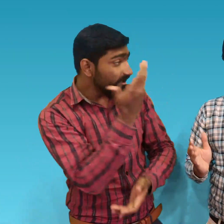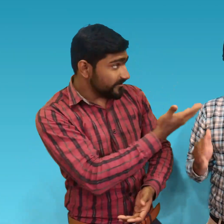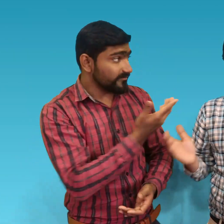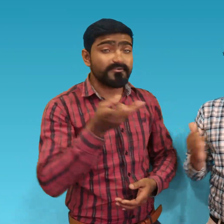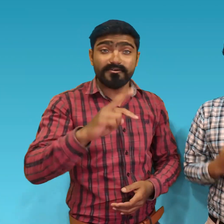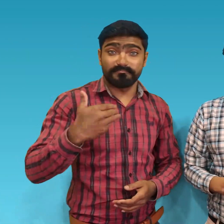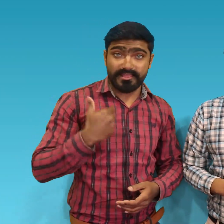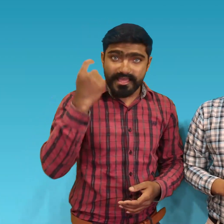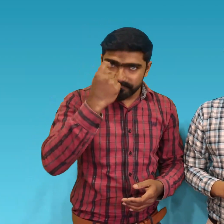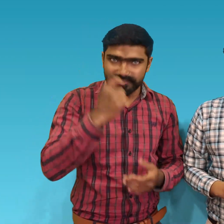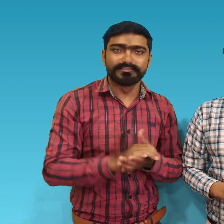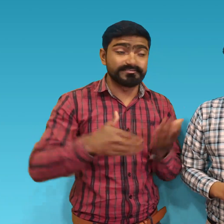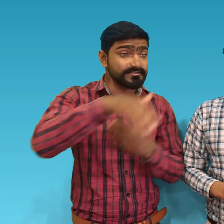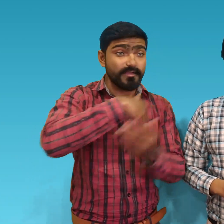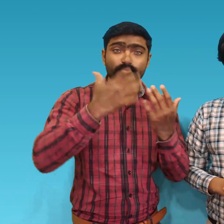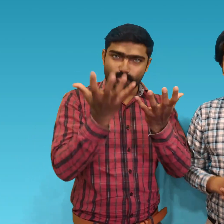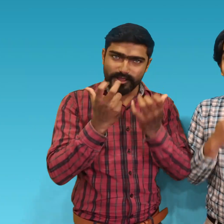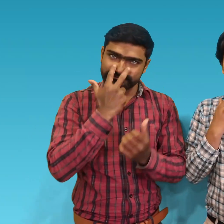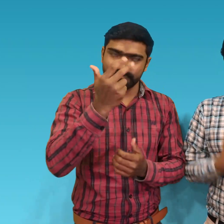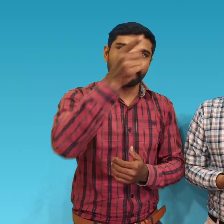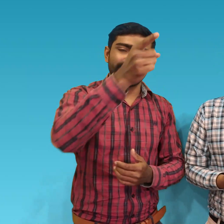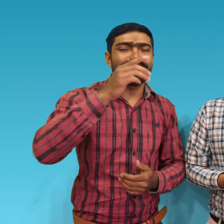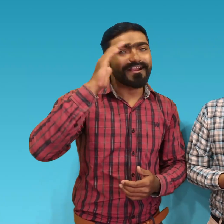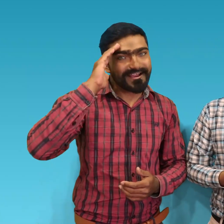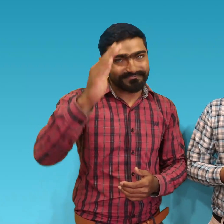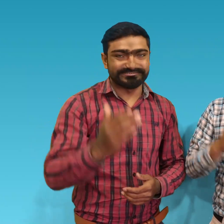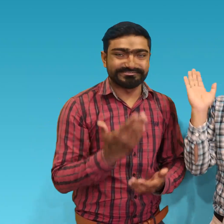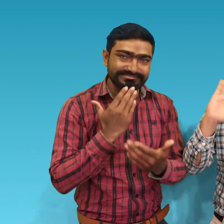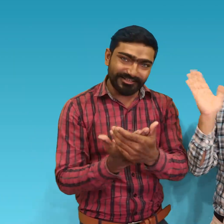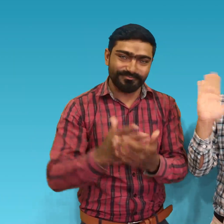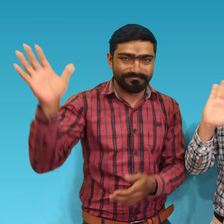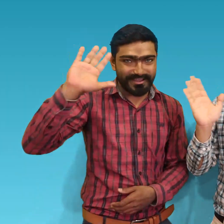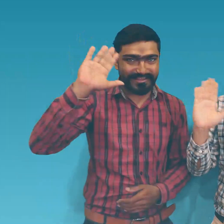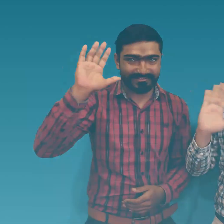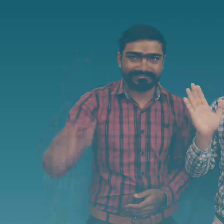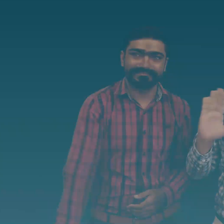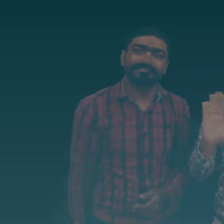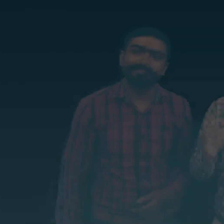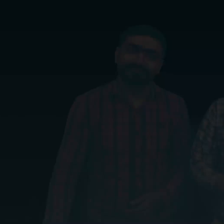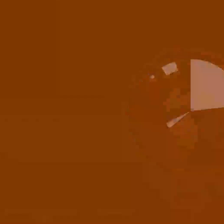Amit and I both hope to see all of you there. Thank you so much. Allah.